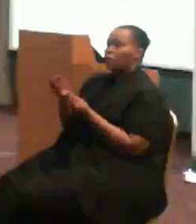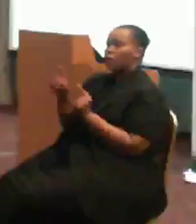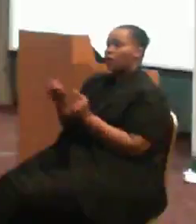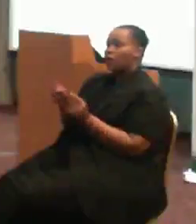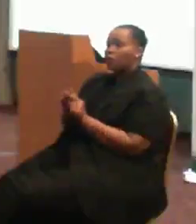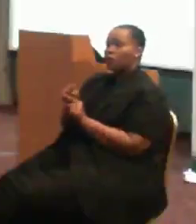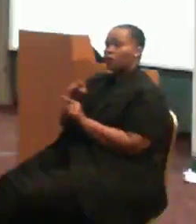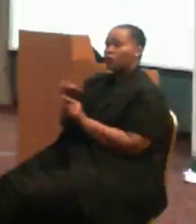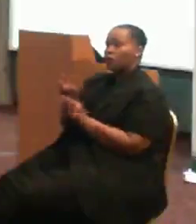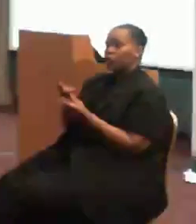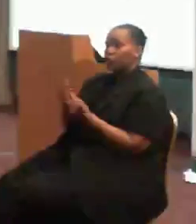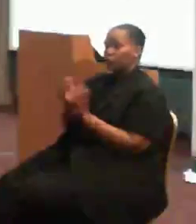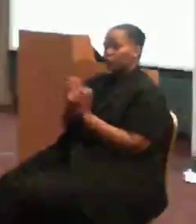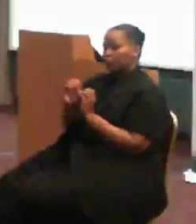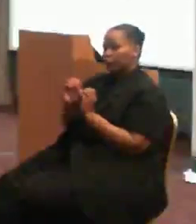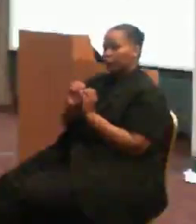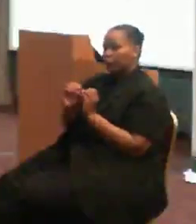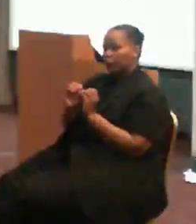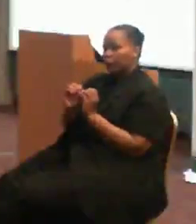don't.